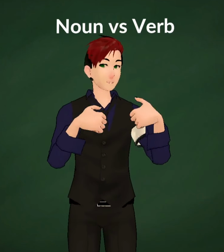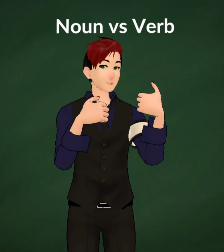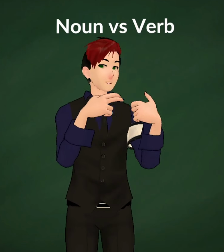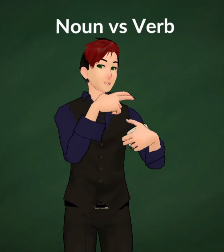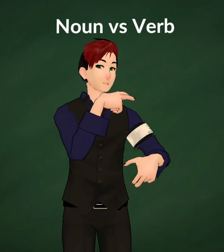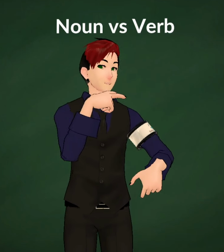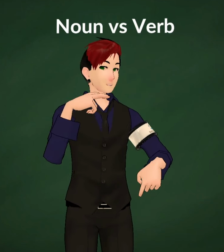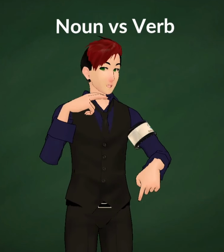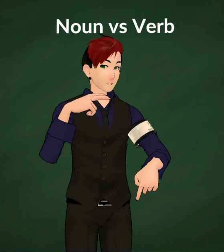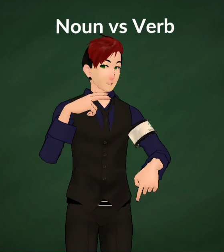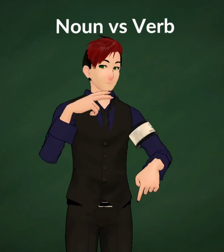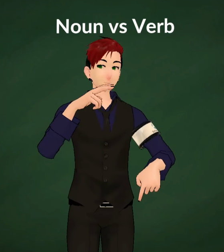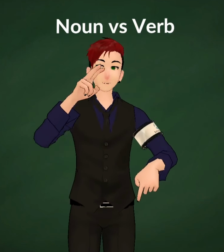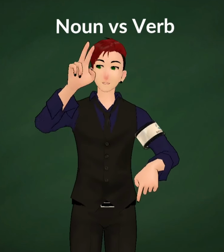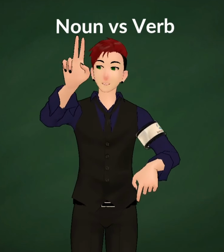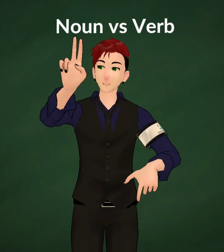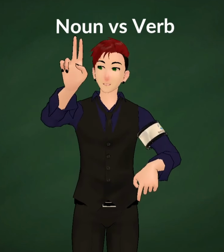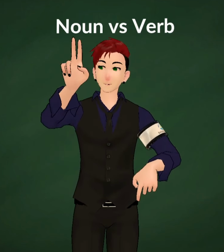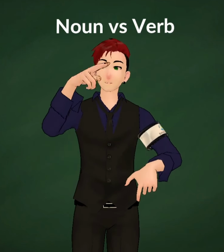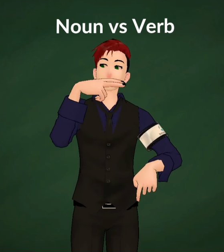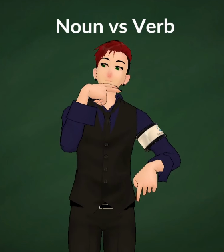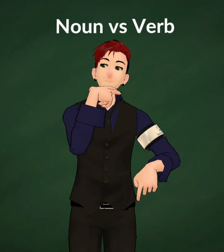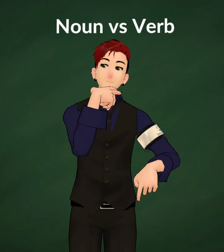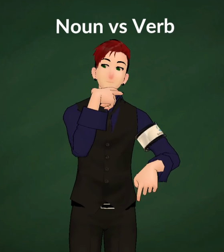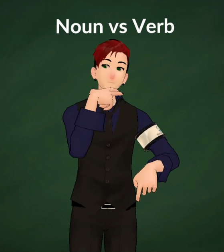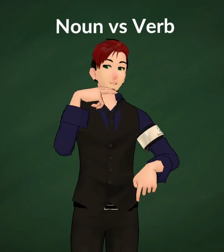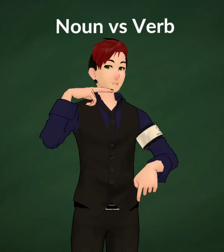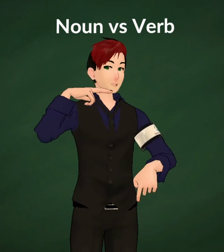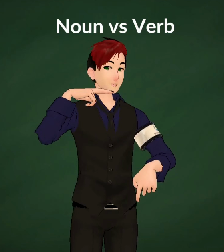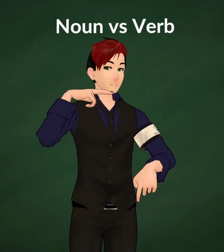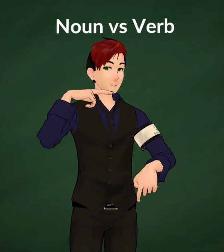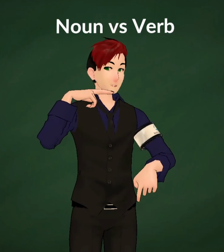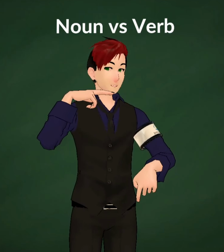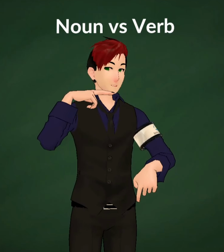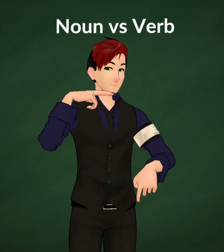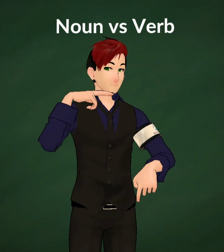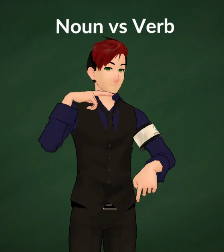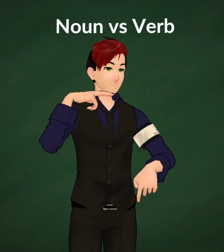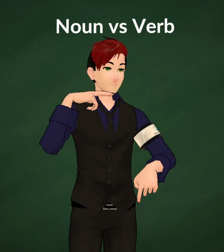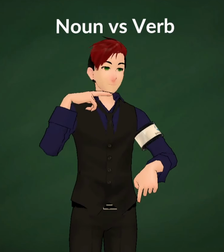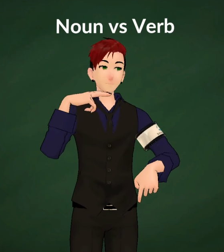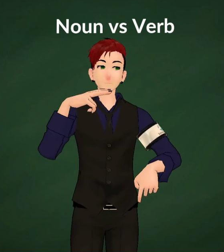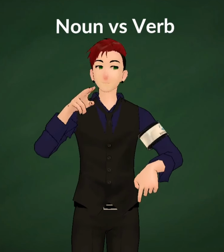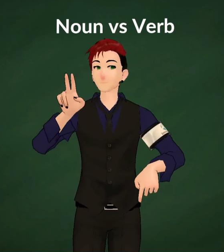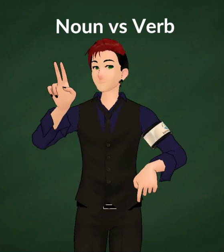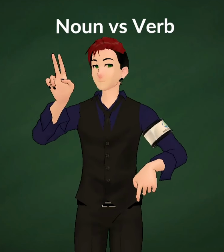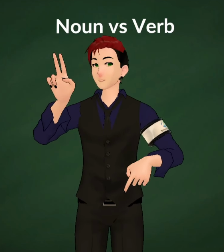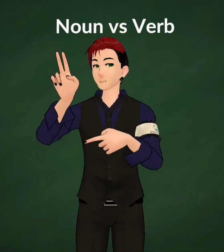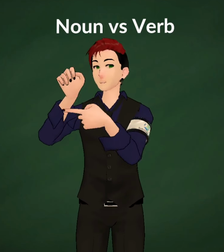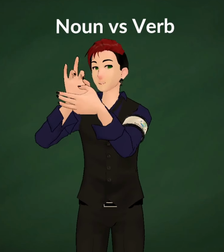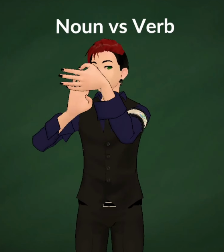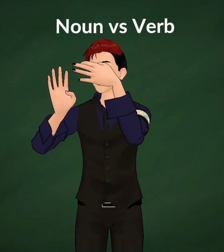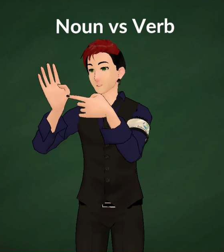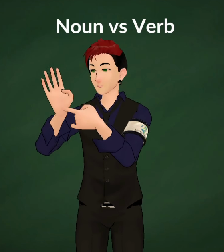real life, noun is with an N. You go across your chin. And then